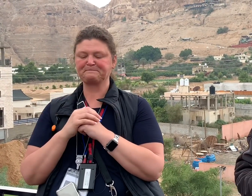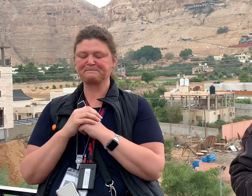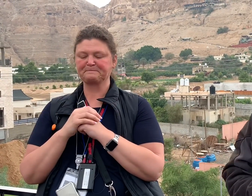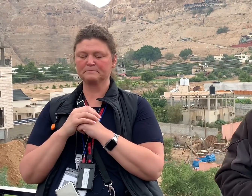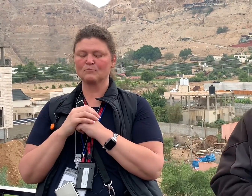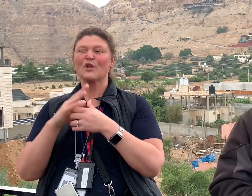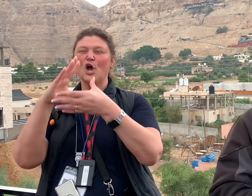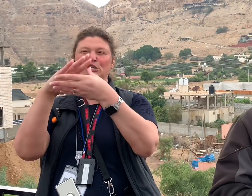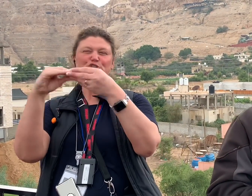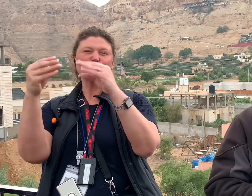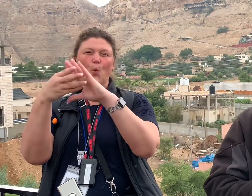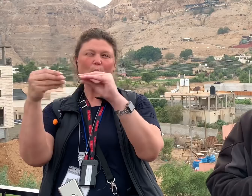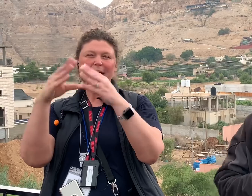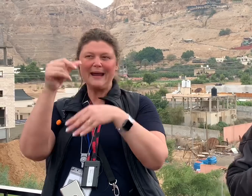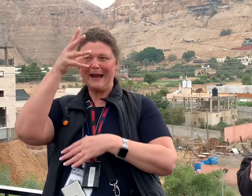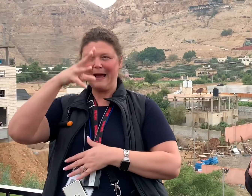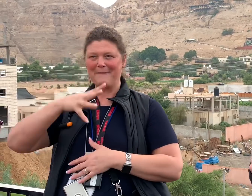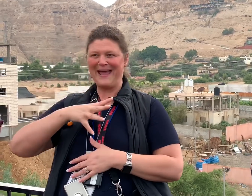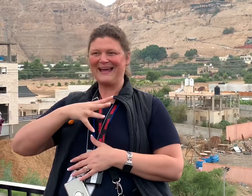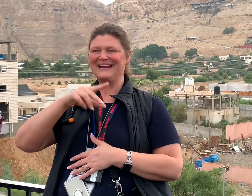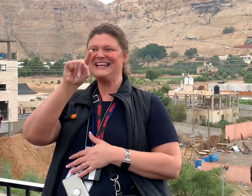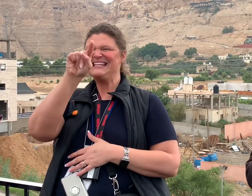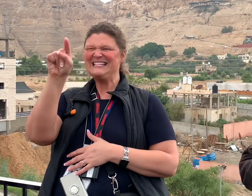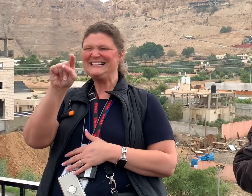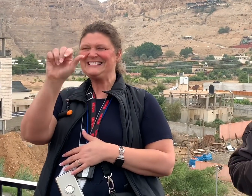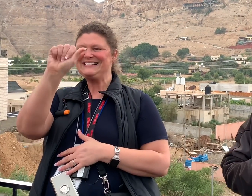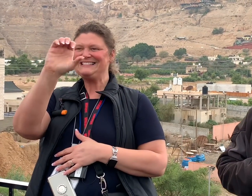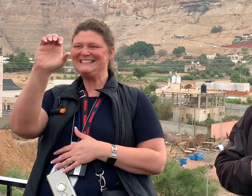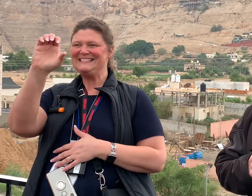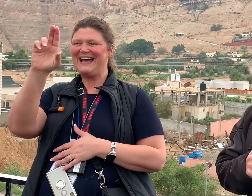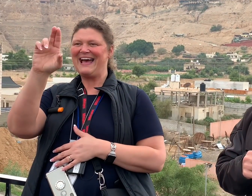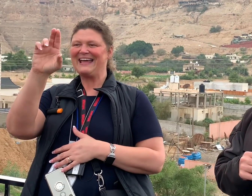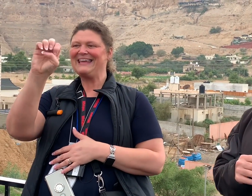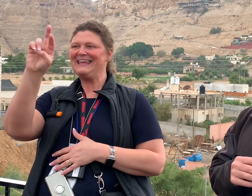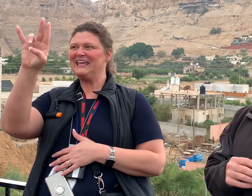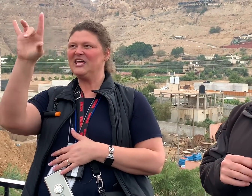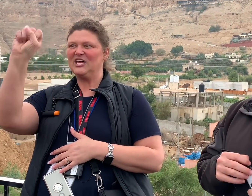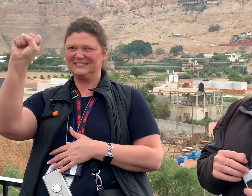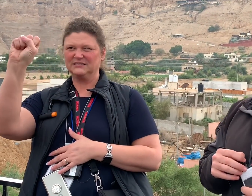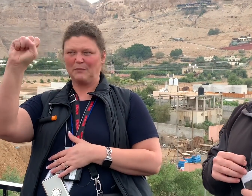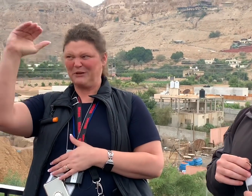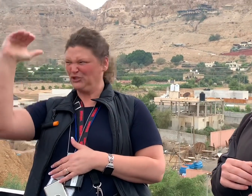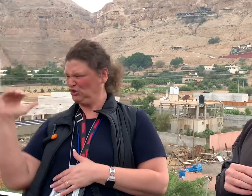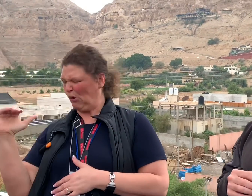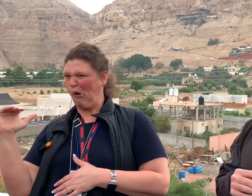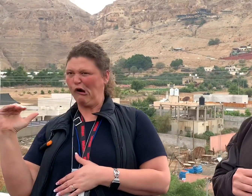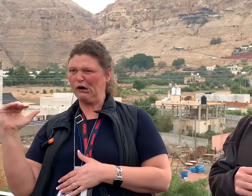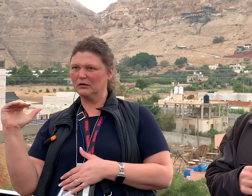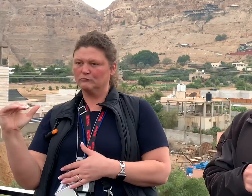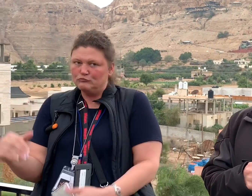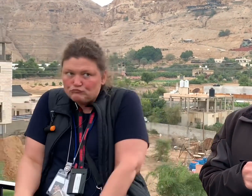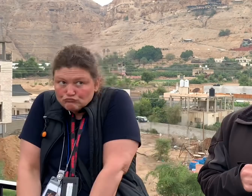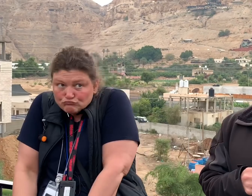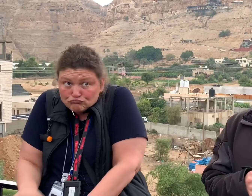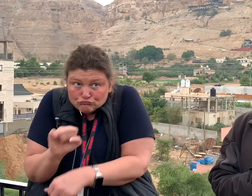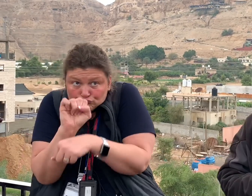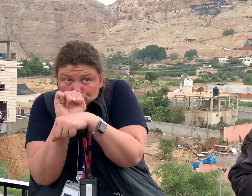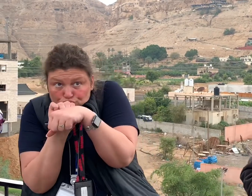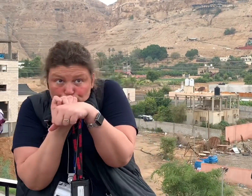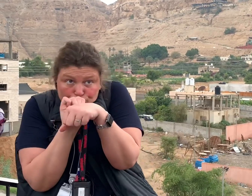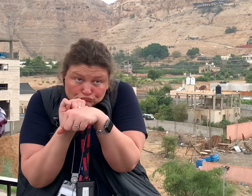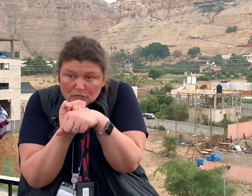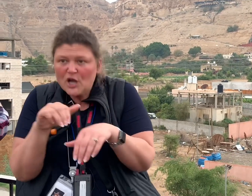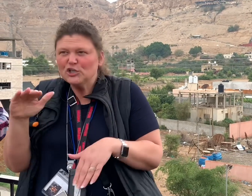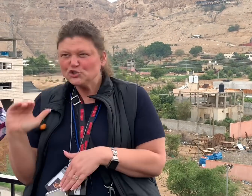a story about a man named Zacchaeus. Zacchaeus, you remember Zacchaeus? Of course you remember. He